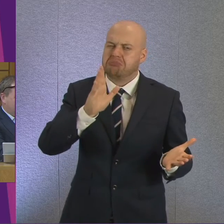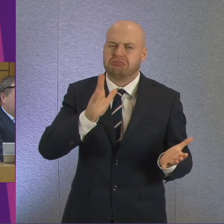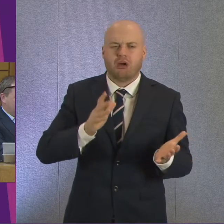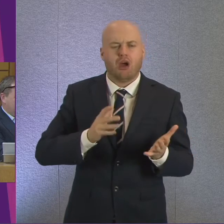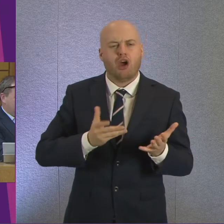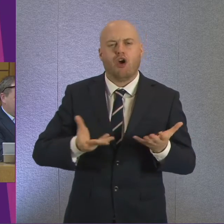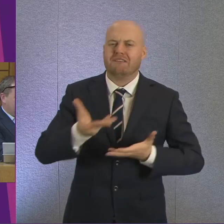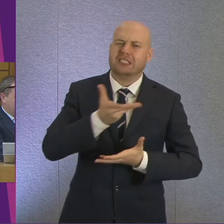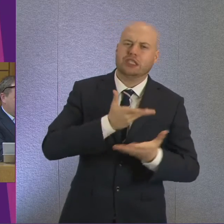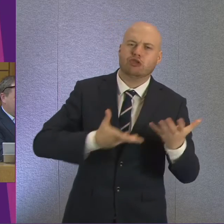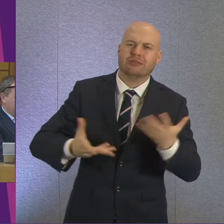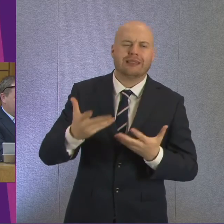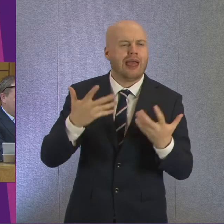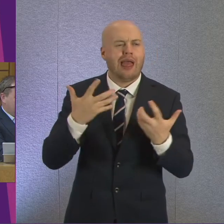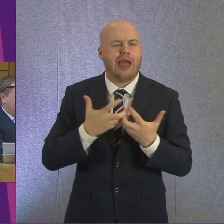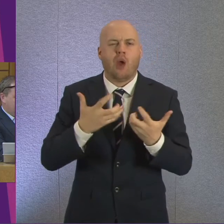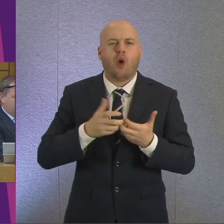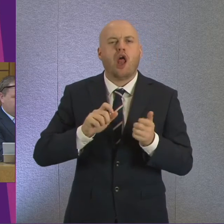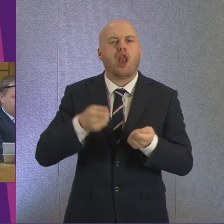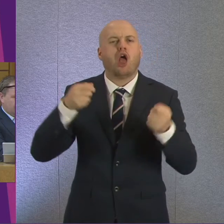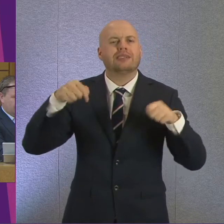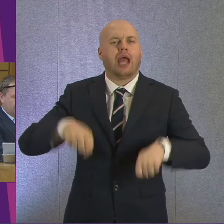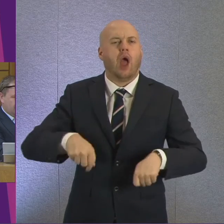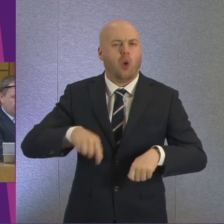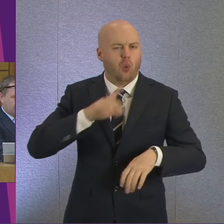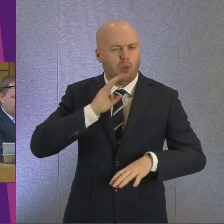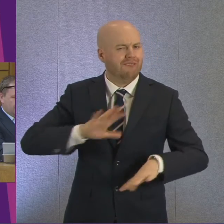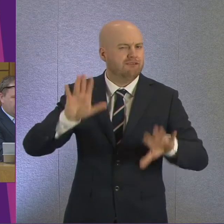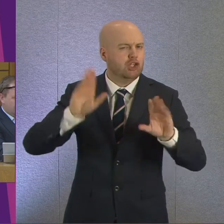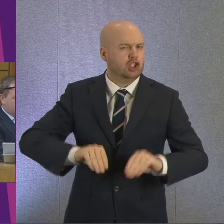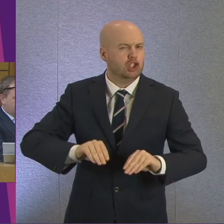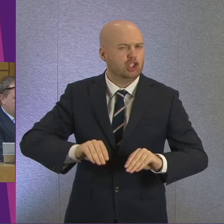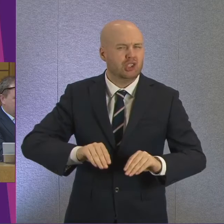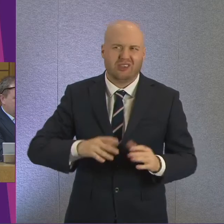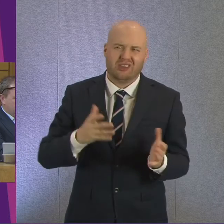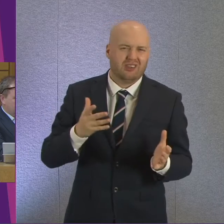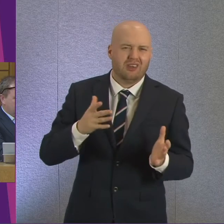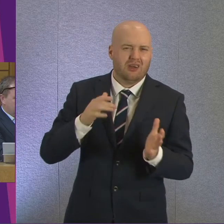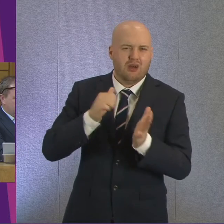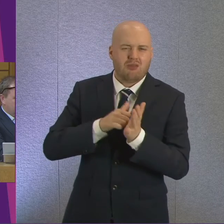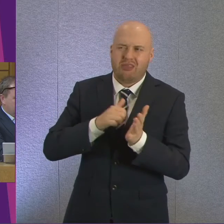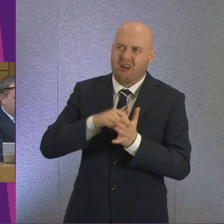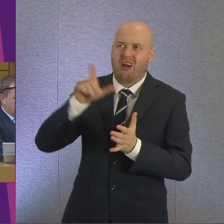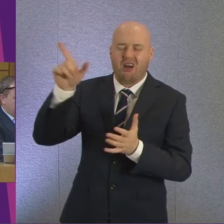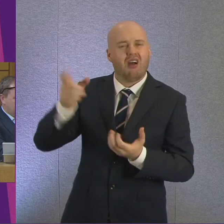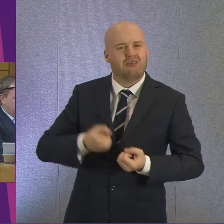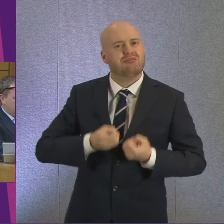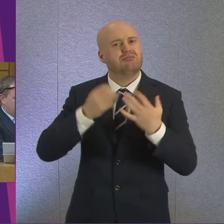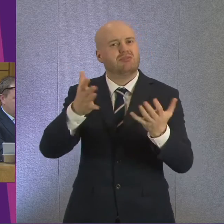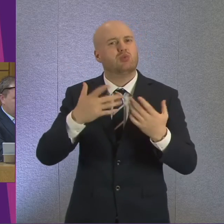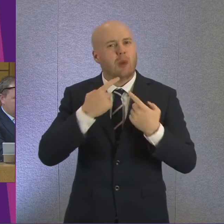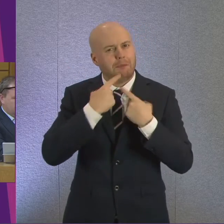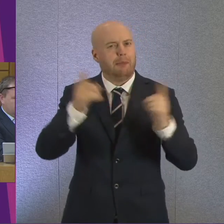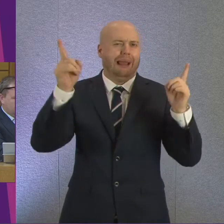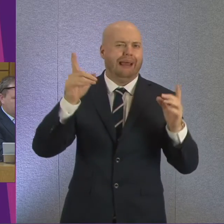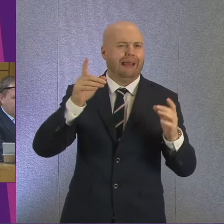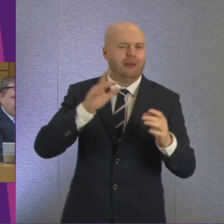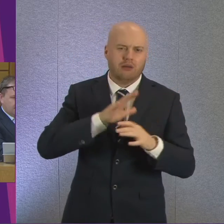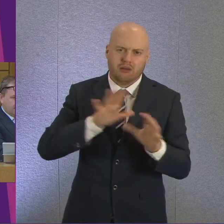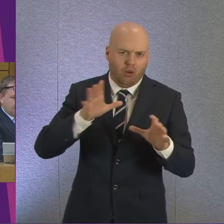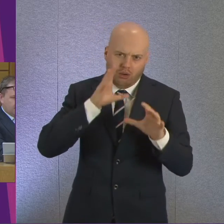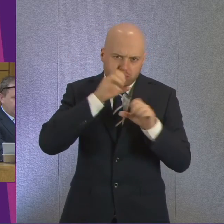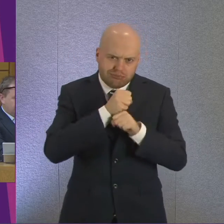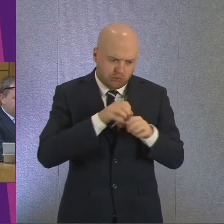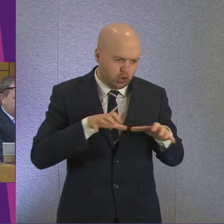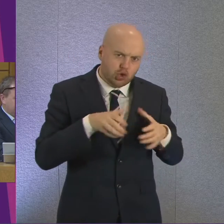be helpful, I think, if some of those discussions were rather more public than the Minister is suggesting. This week also we